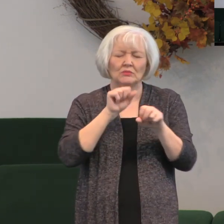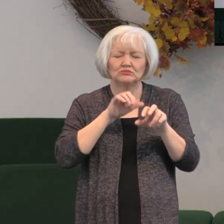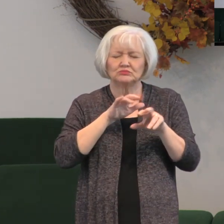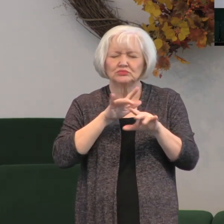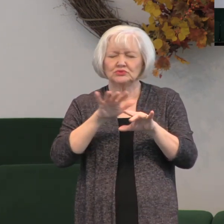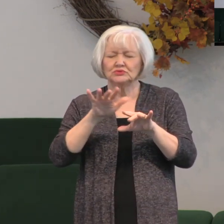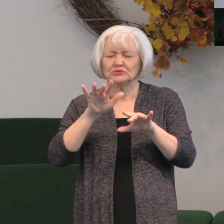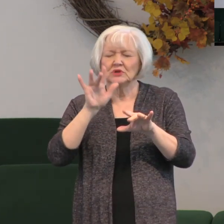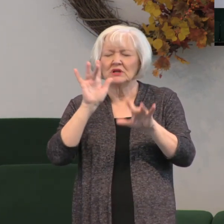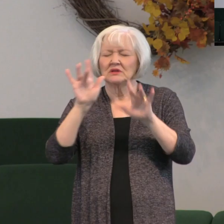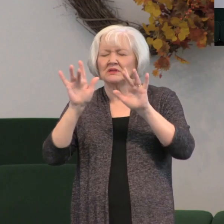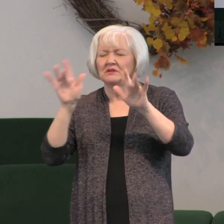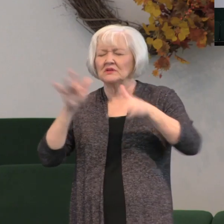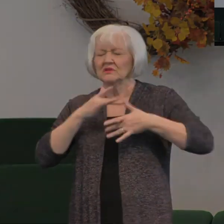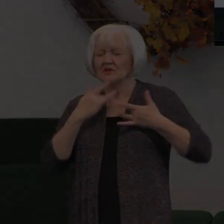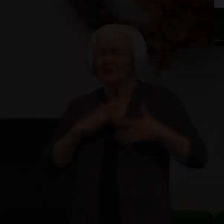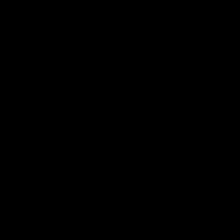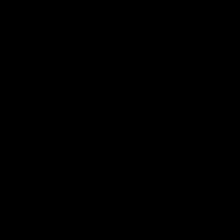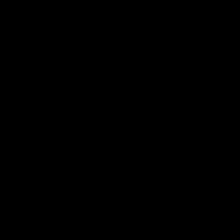all in Jesus name amen